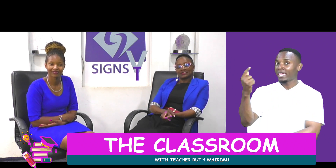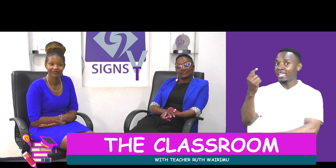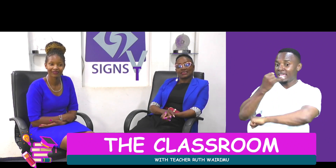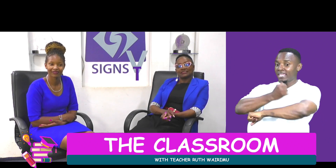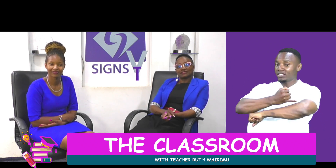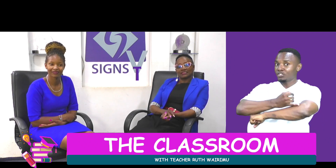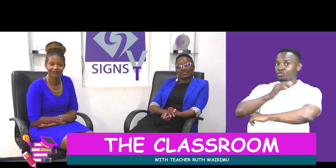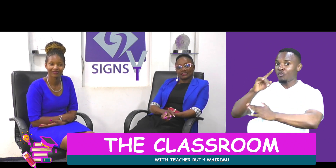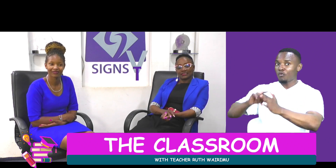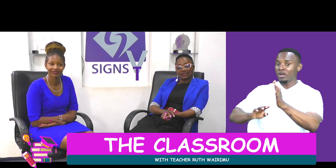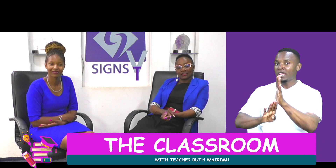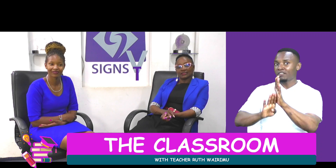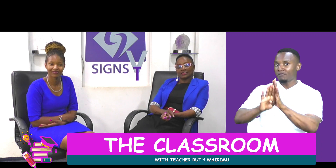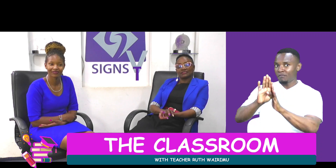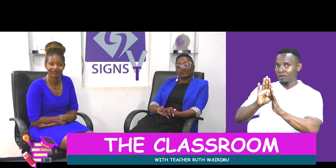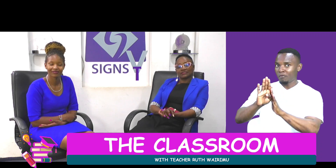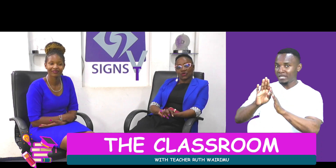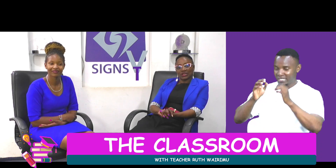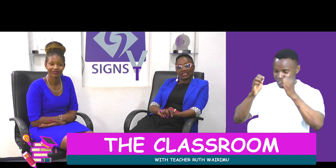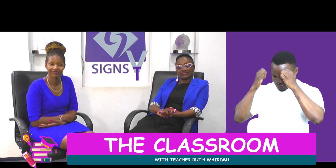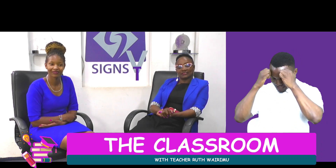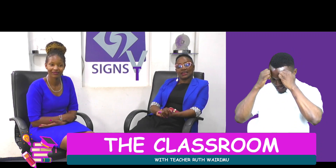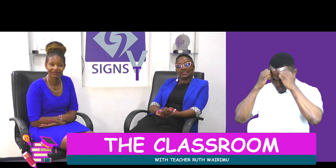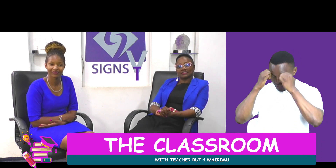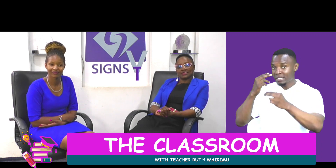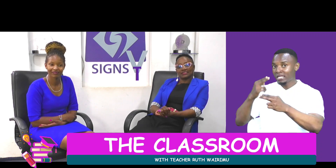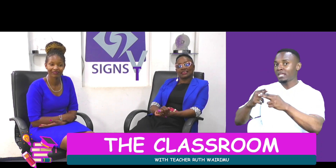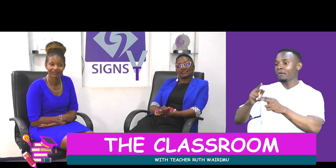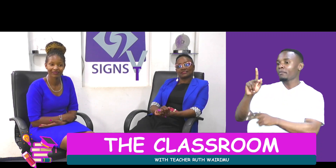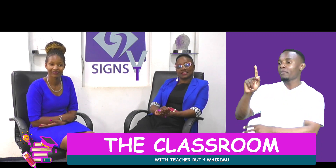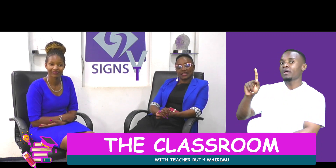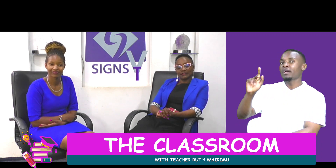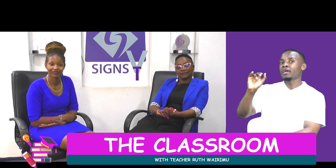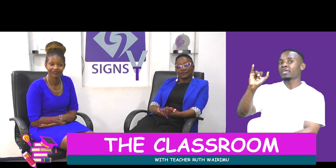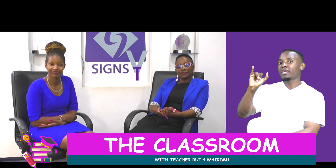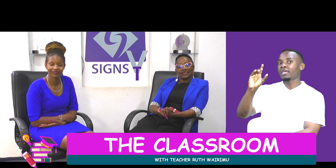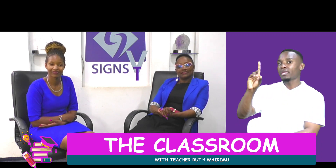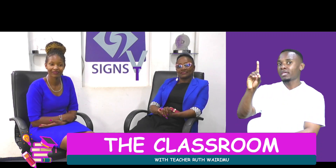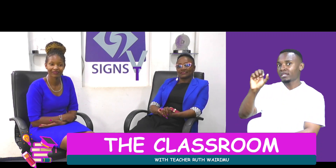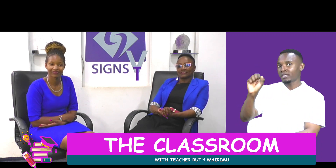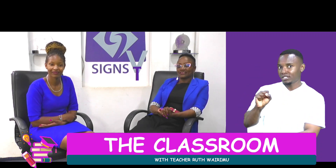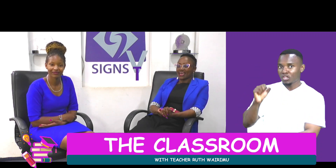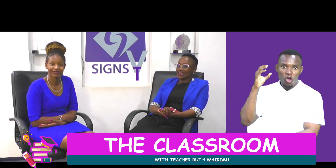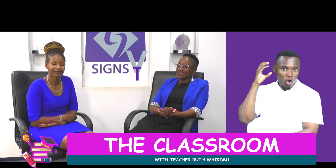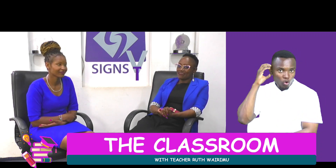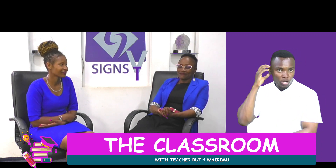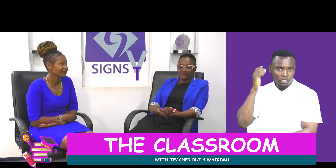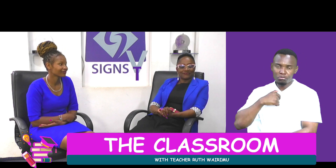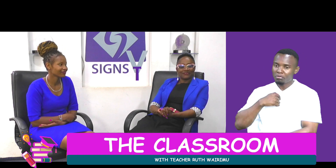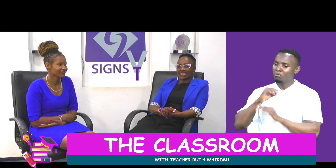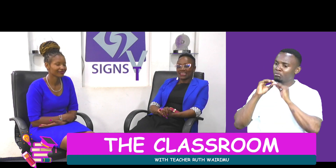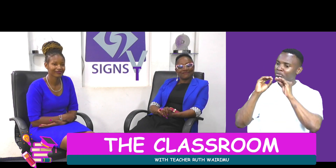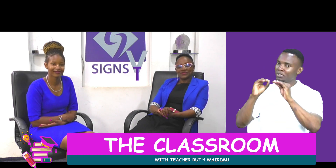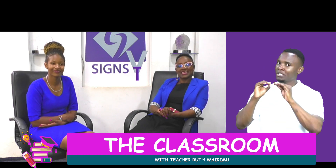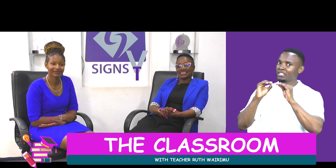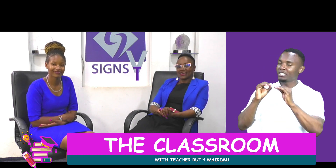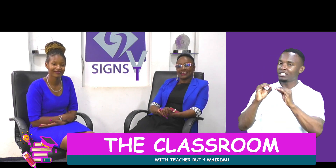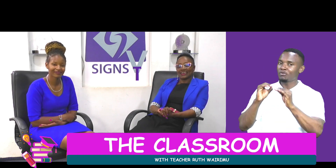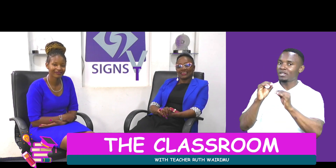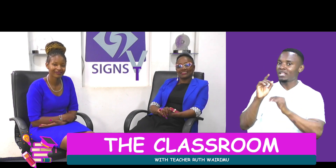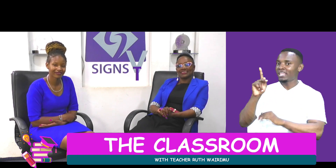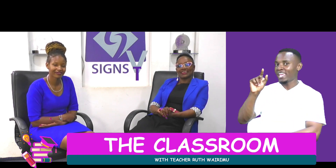Development Studies, that is Kids College. I train KSL, and I love